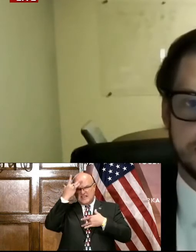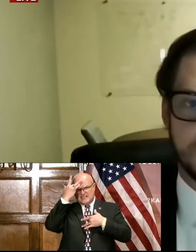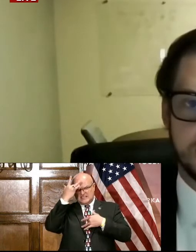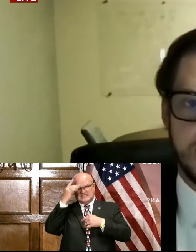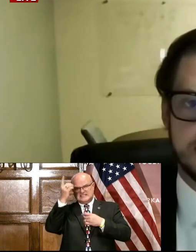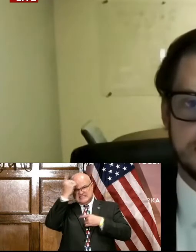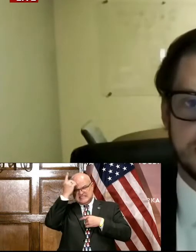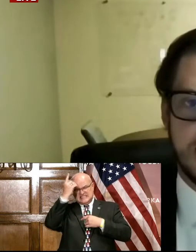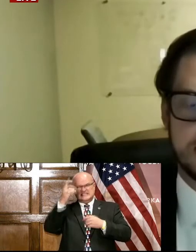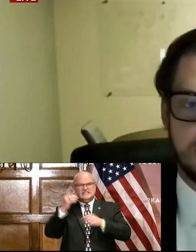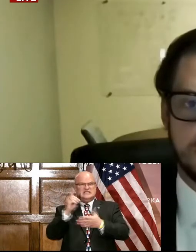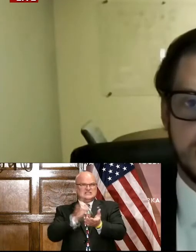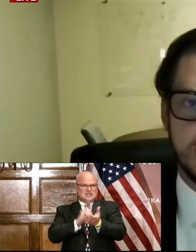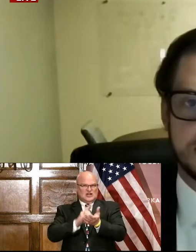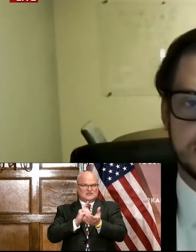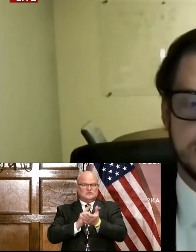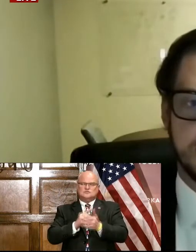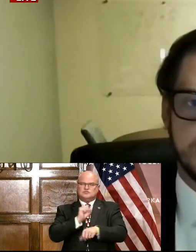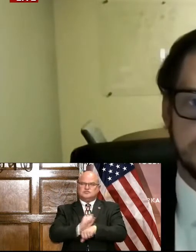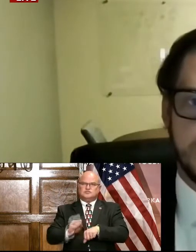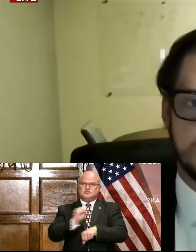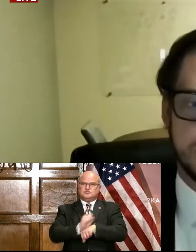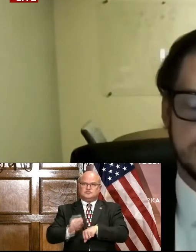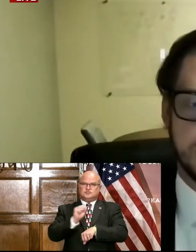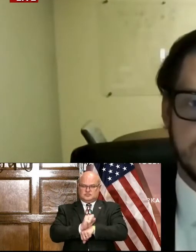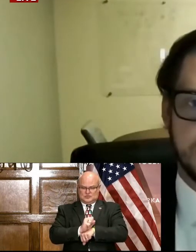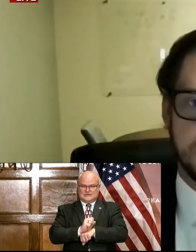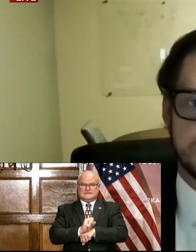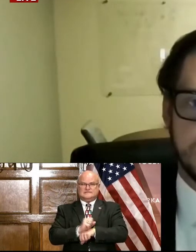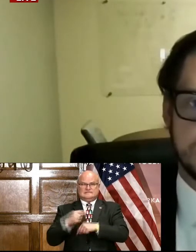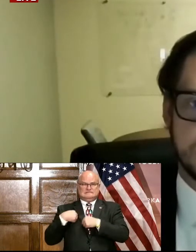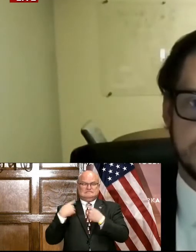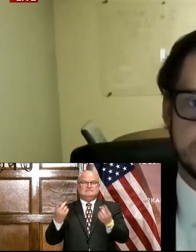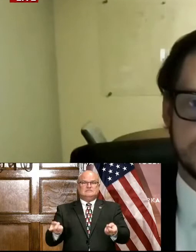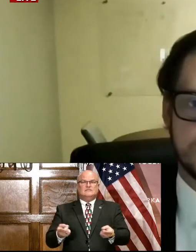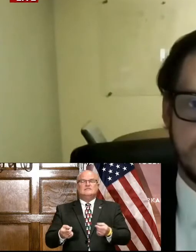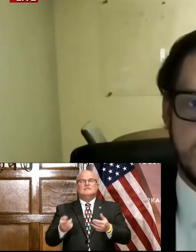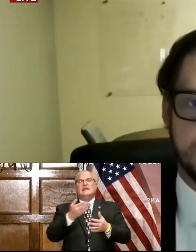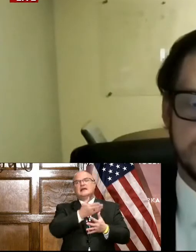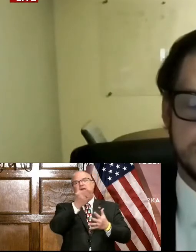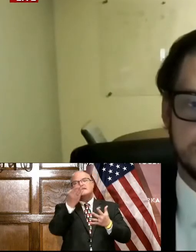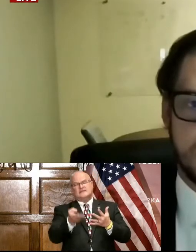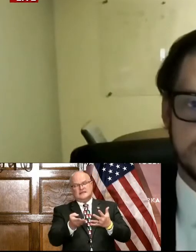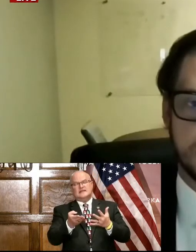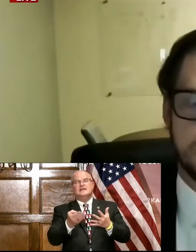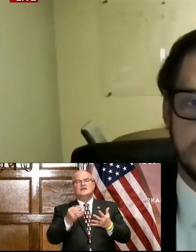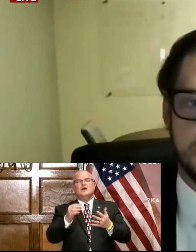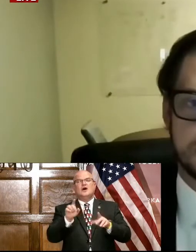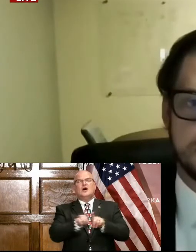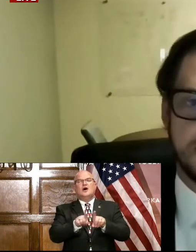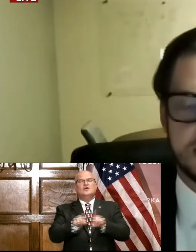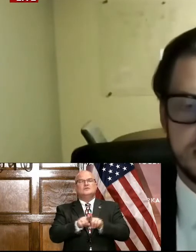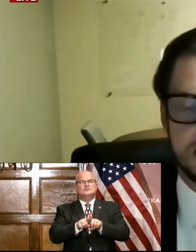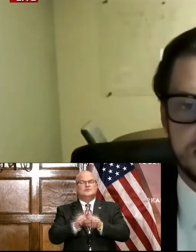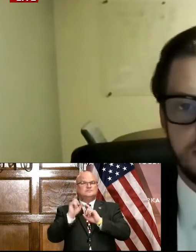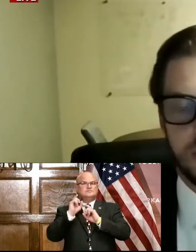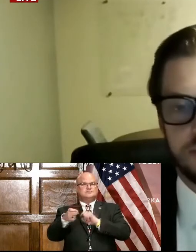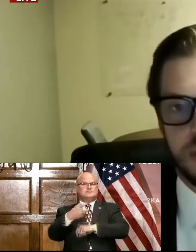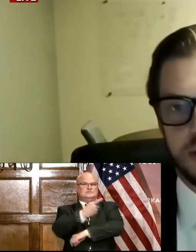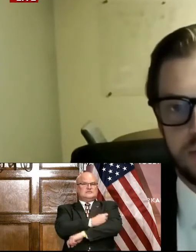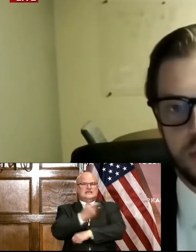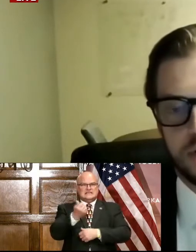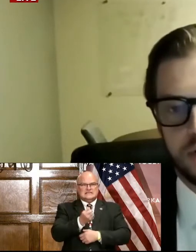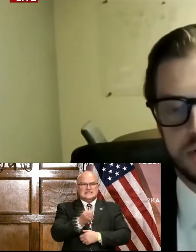battling on the front lines over the last several months. Following administration to Dr. Stroud, we also administered the vaccine to several